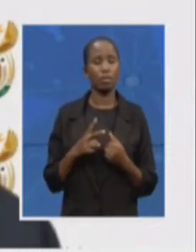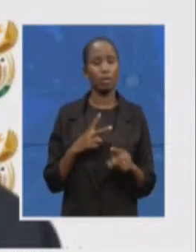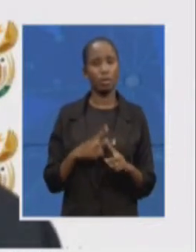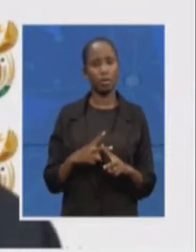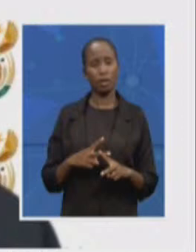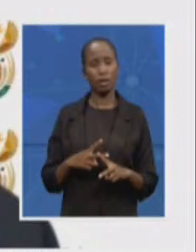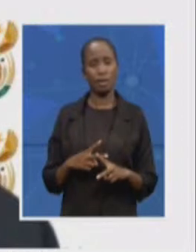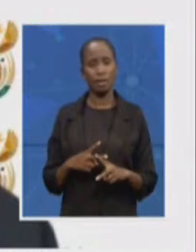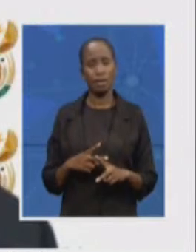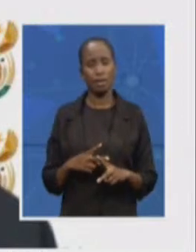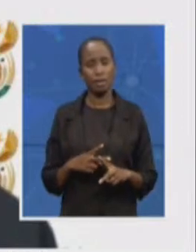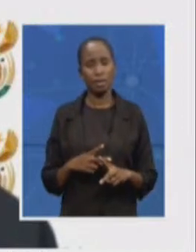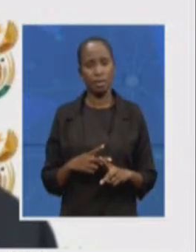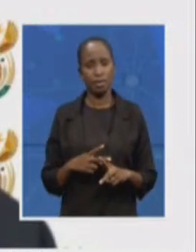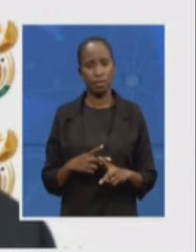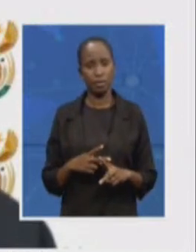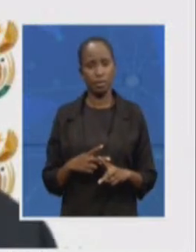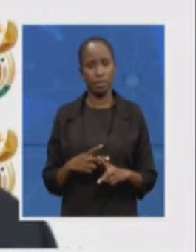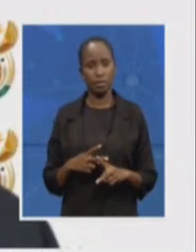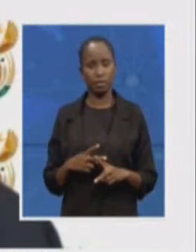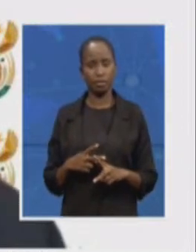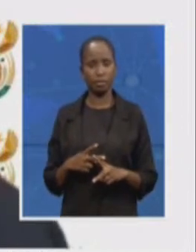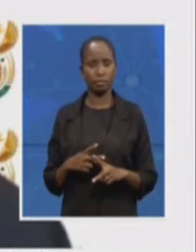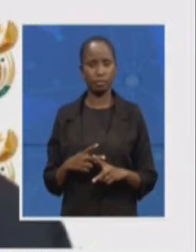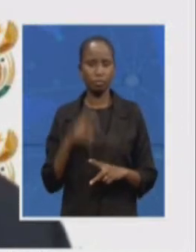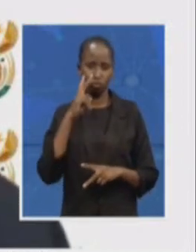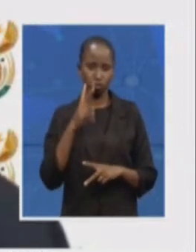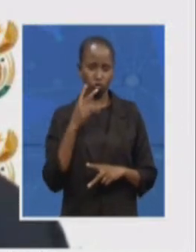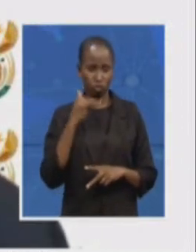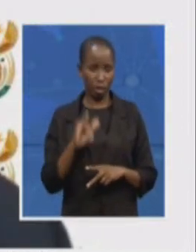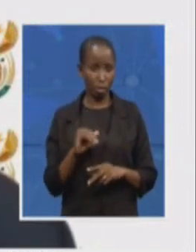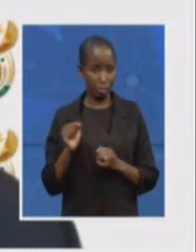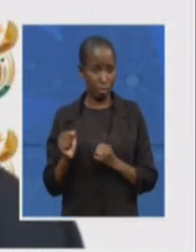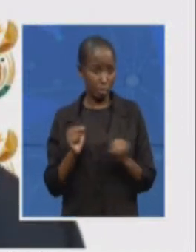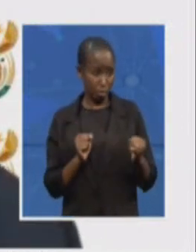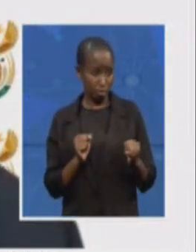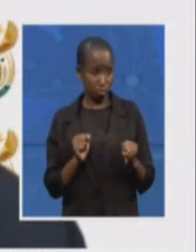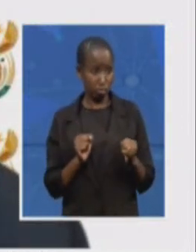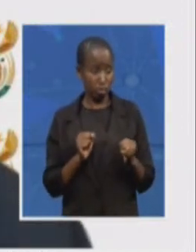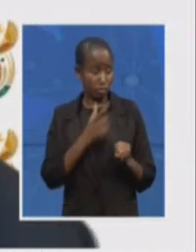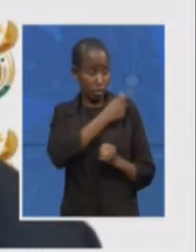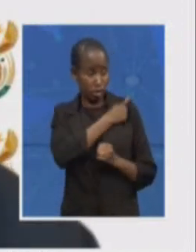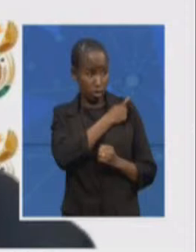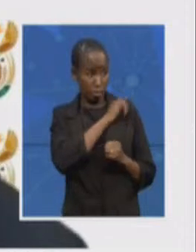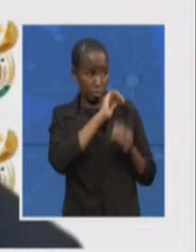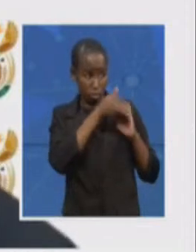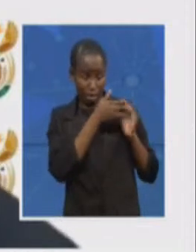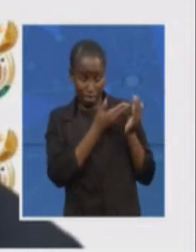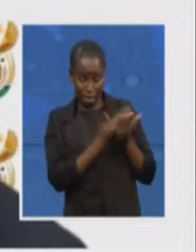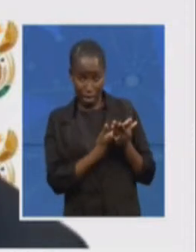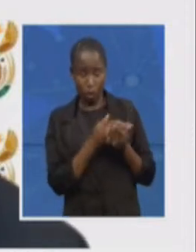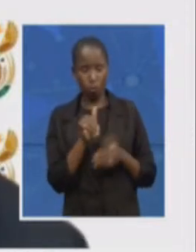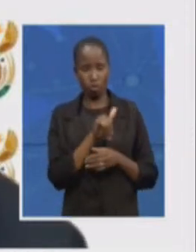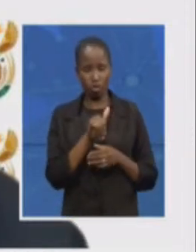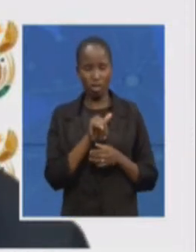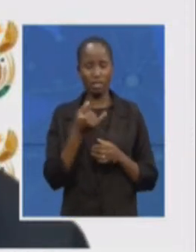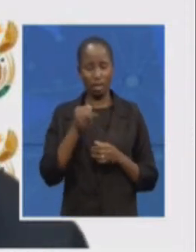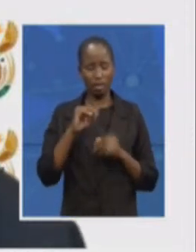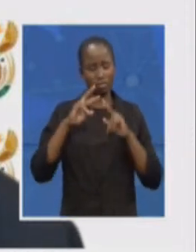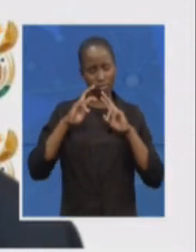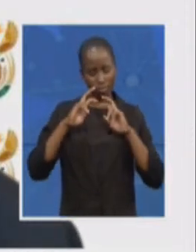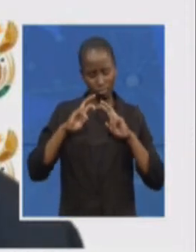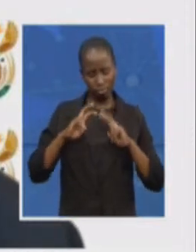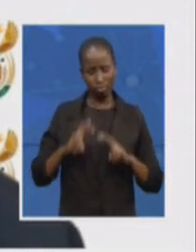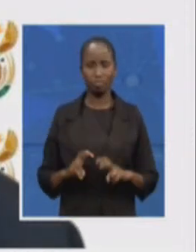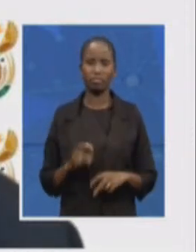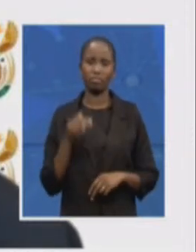remain of serious protection. All these matters, what the President outlined as work in progress.